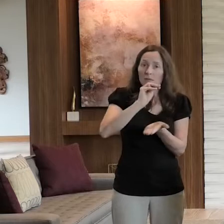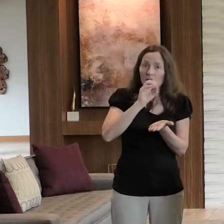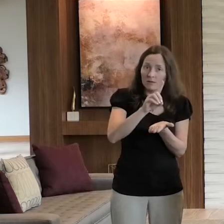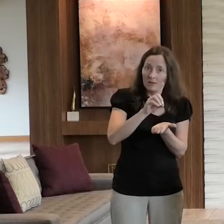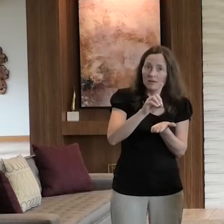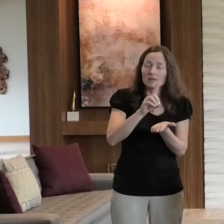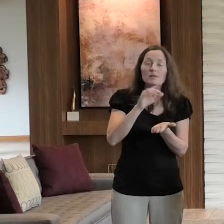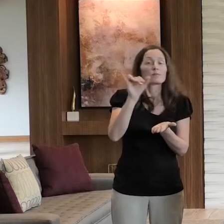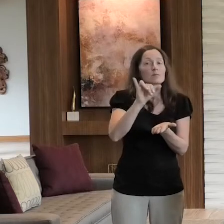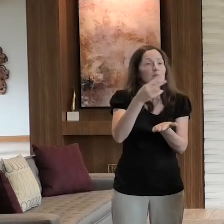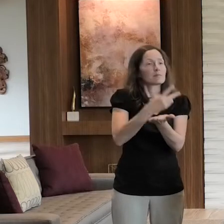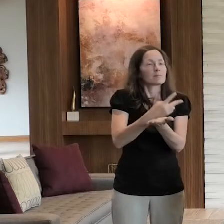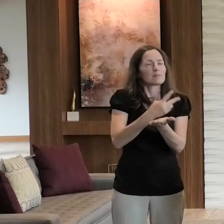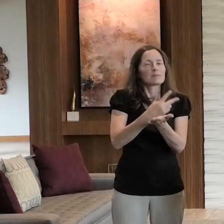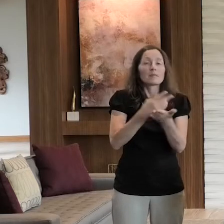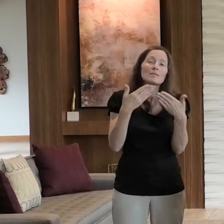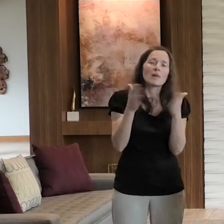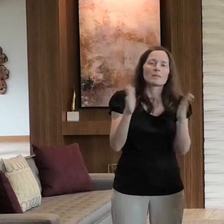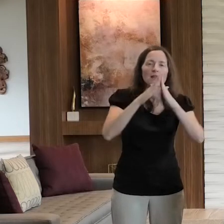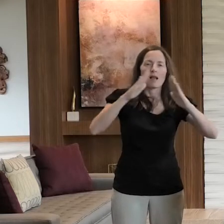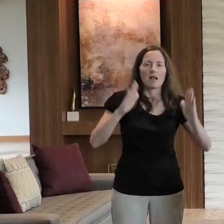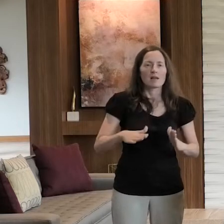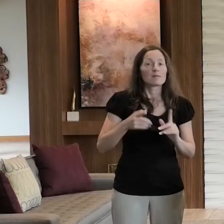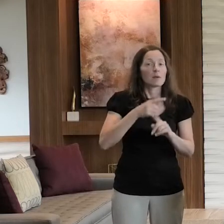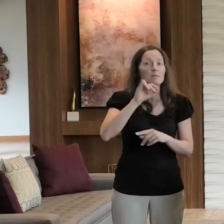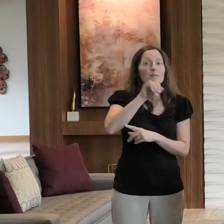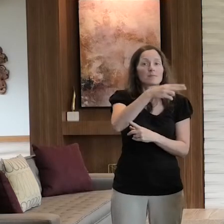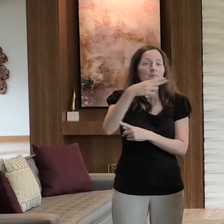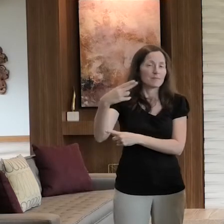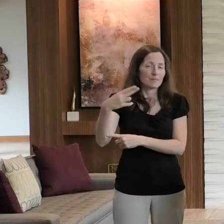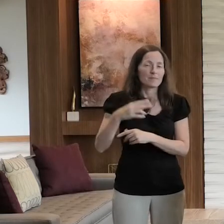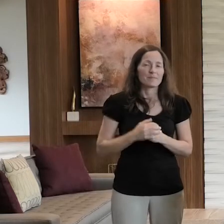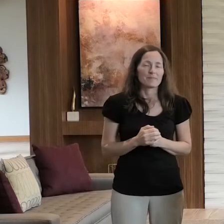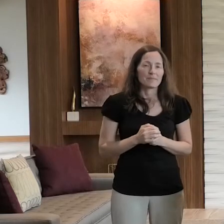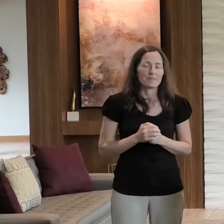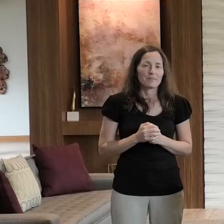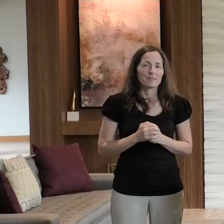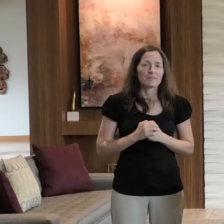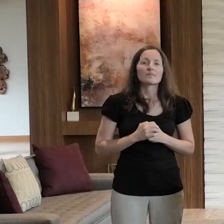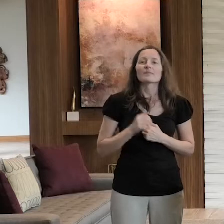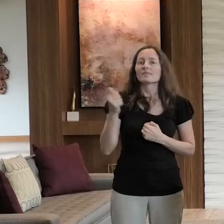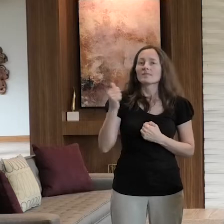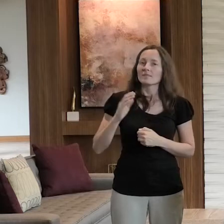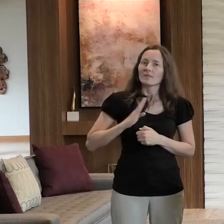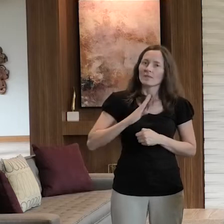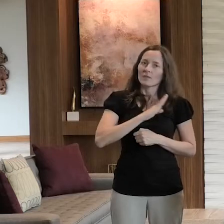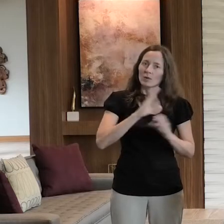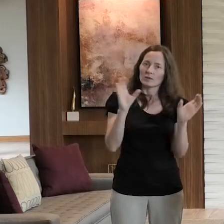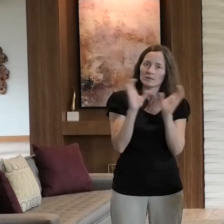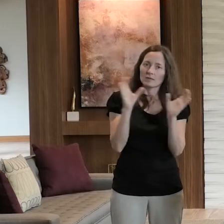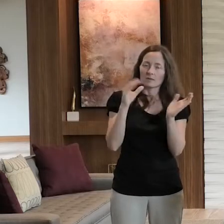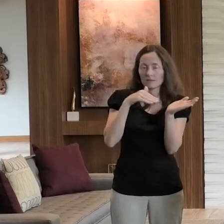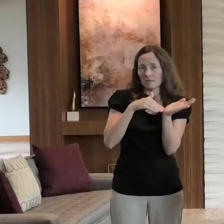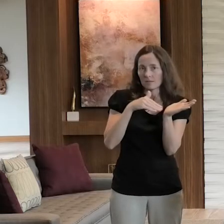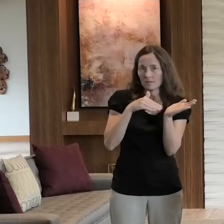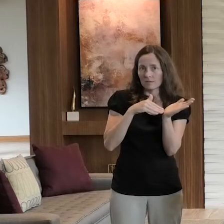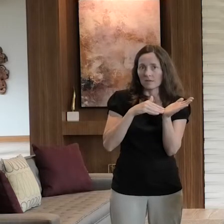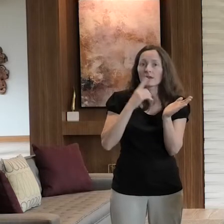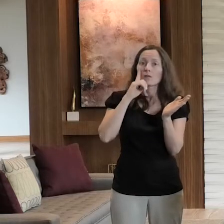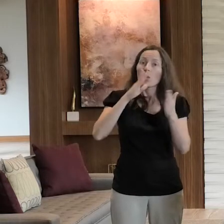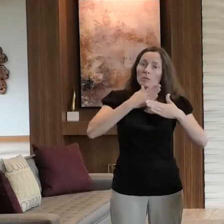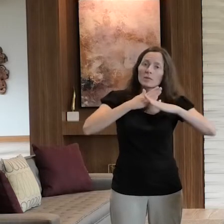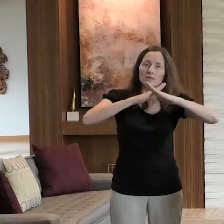health, as does my husband, from the Johns Hopkins Bloomberg School of Public Health. He's a board-certified physician in preventive medicine,